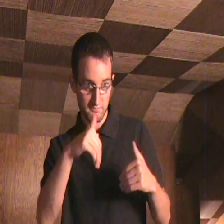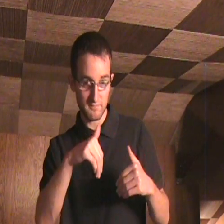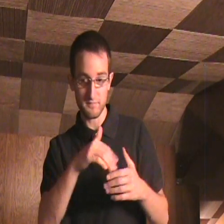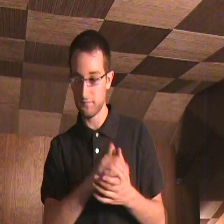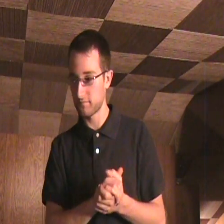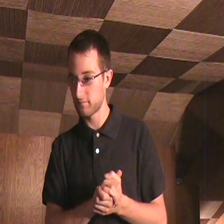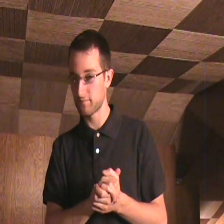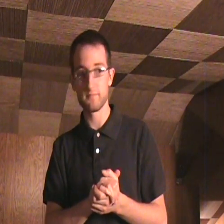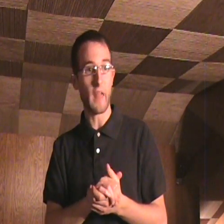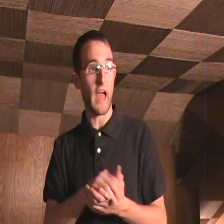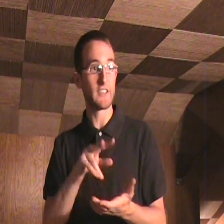Jump. Show us jumping.